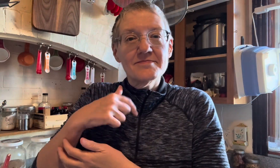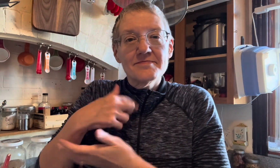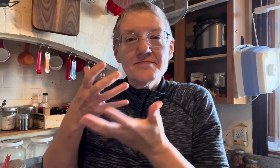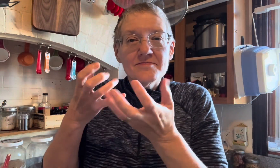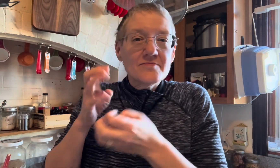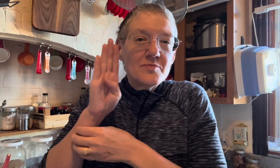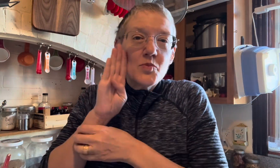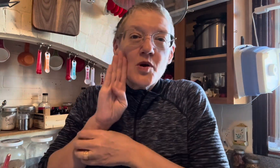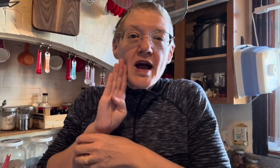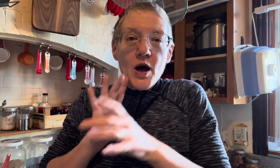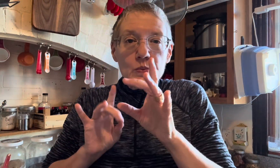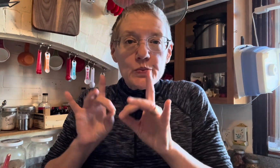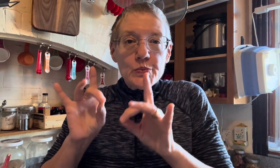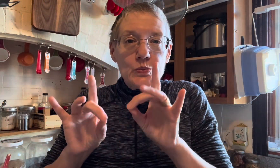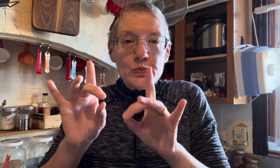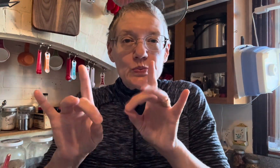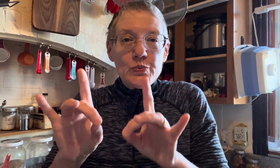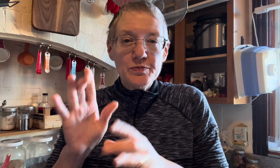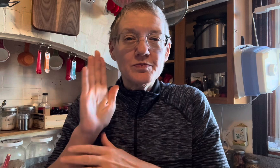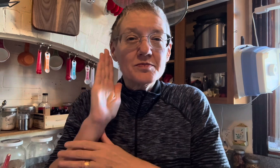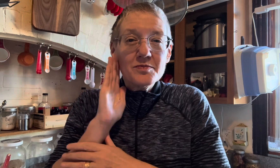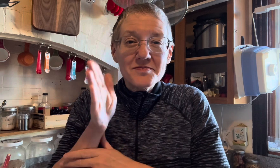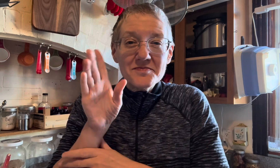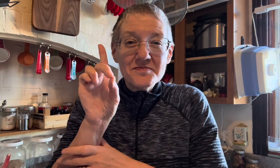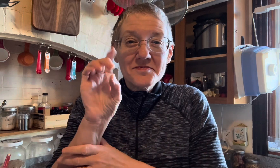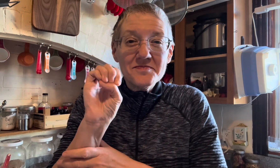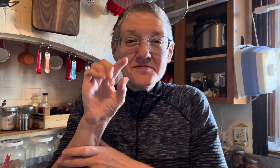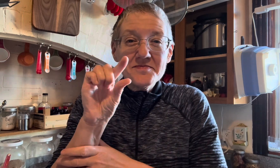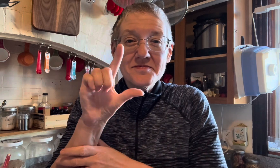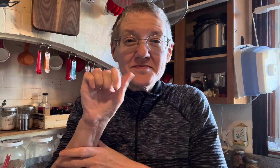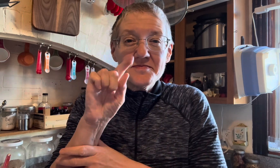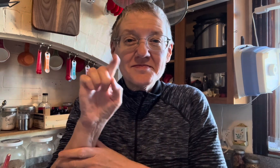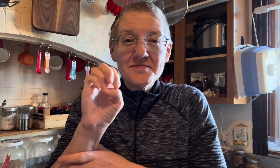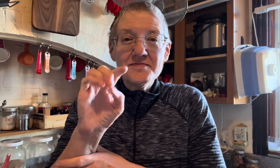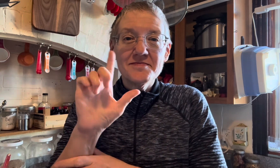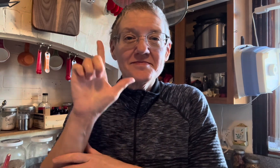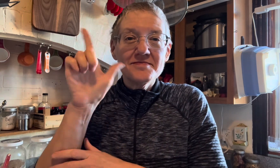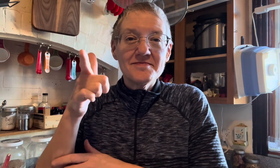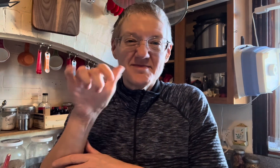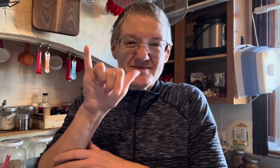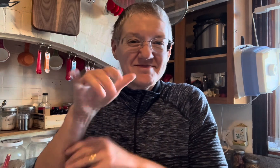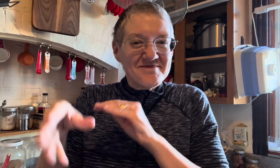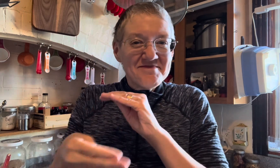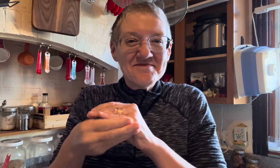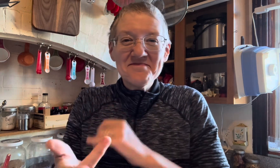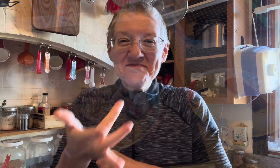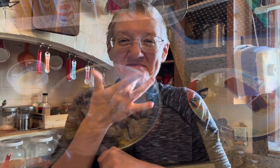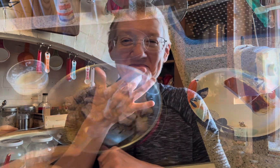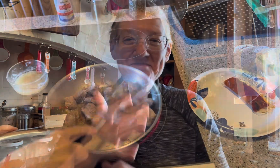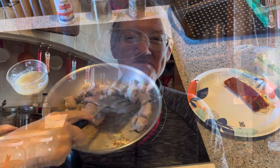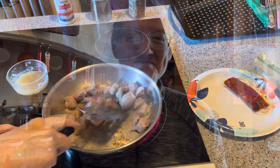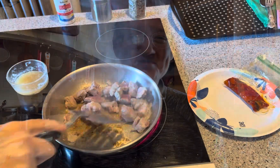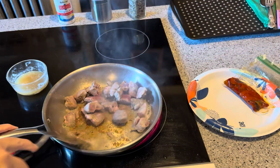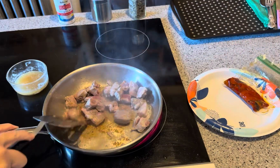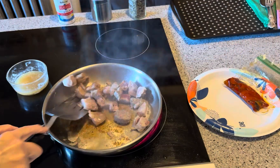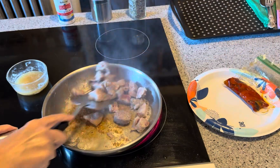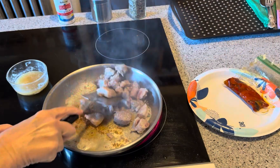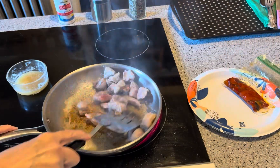Cooking it on high heat because I want it to stick and brown. I'll deglaze it later. That's where all the added flavor comes